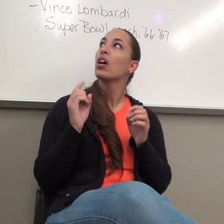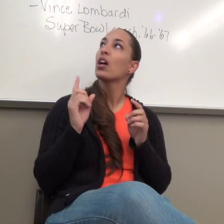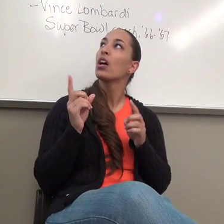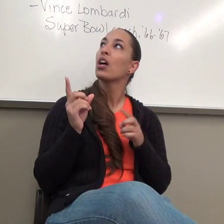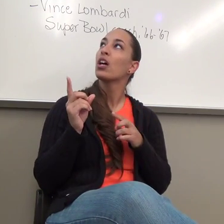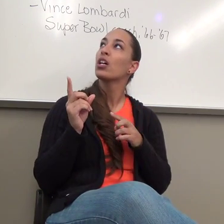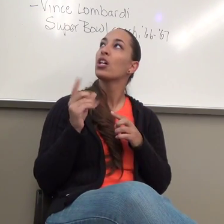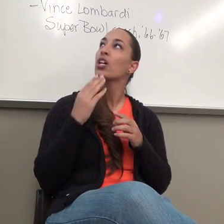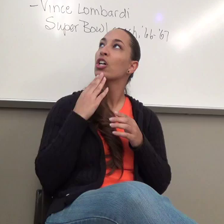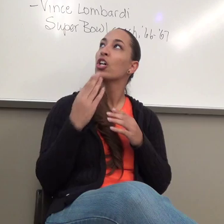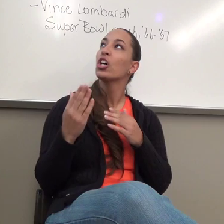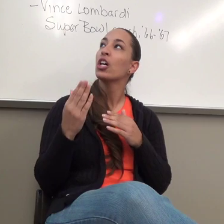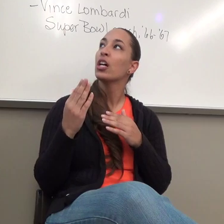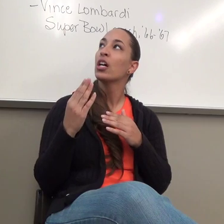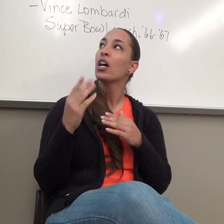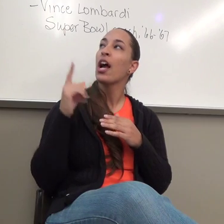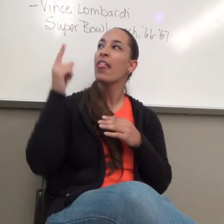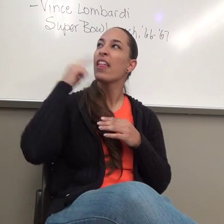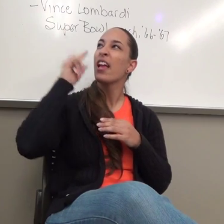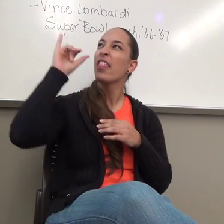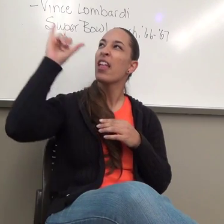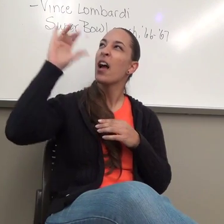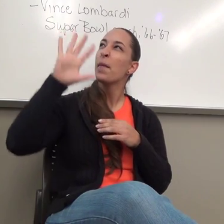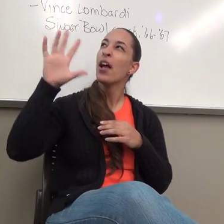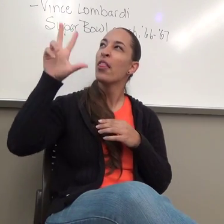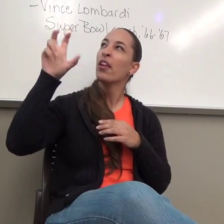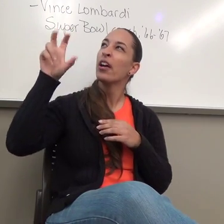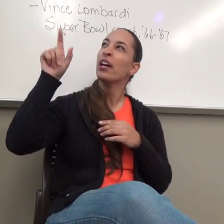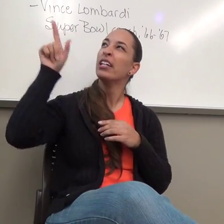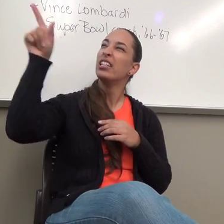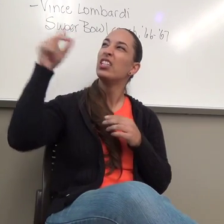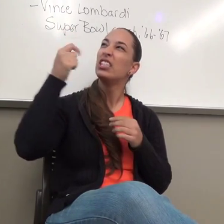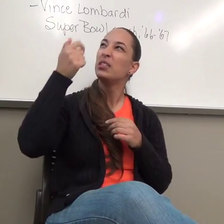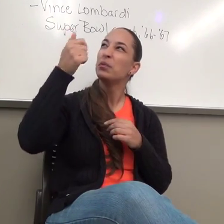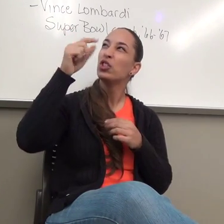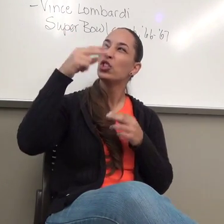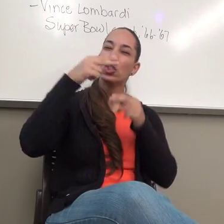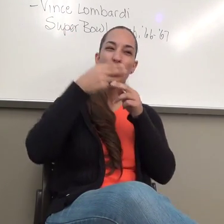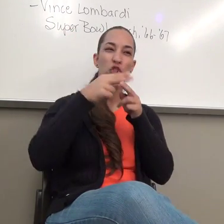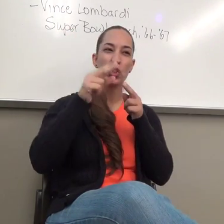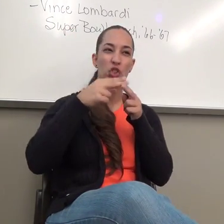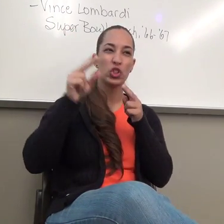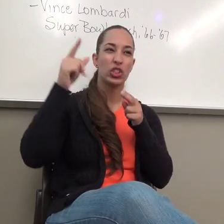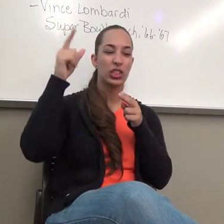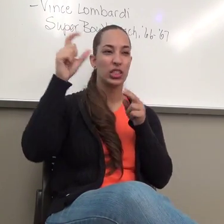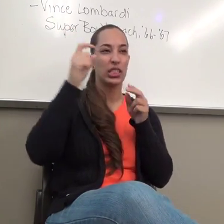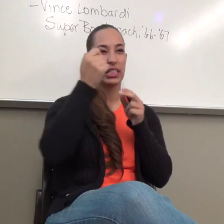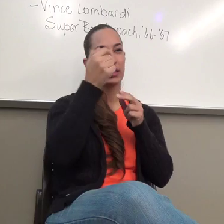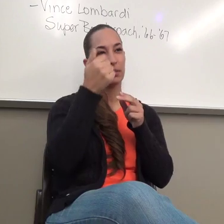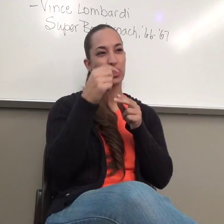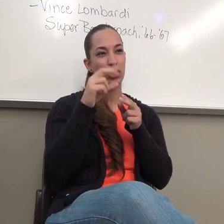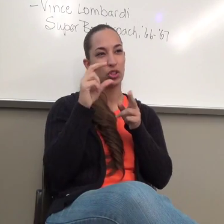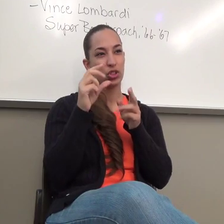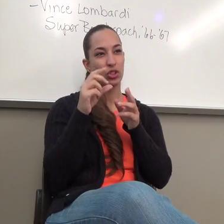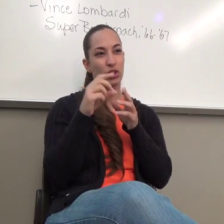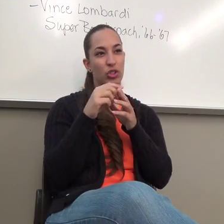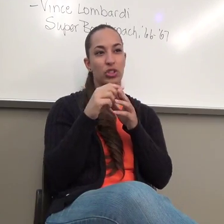entry. This, I think, is about 300 words. This is a little bit short. I need to get in, and I will tell this, I will feed back to you and